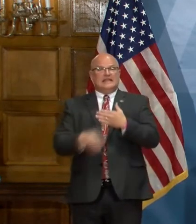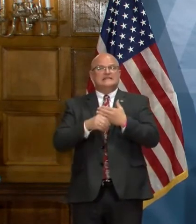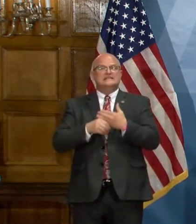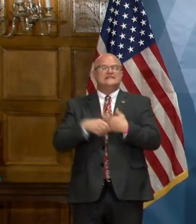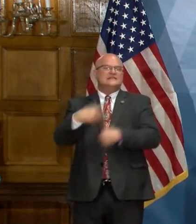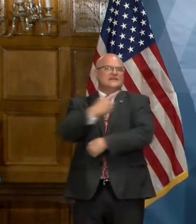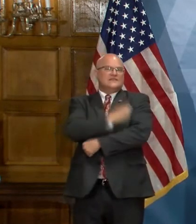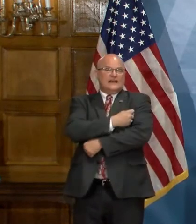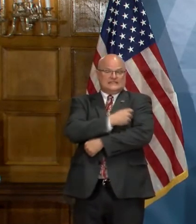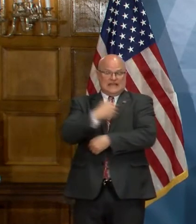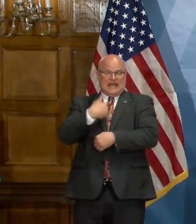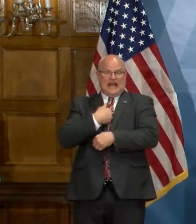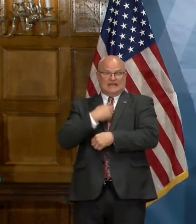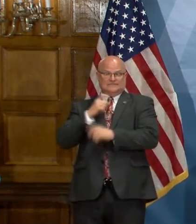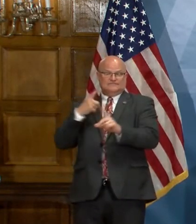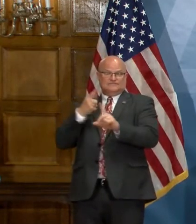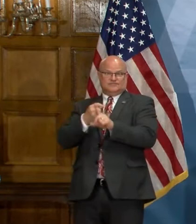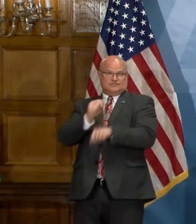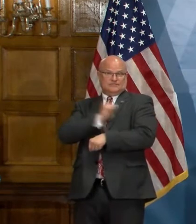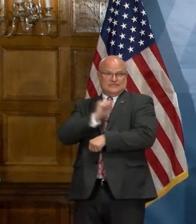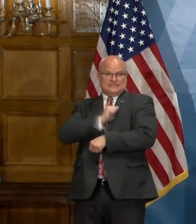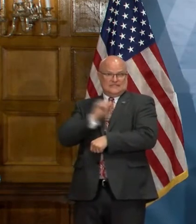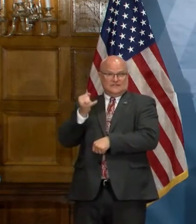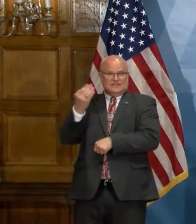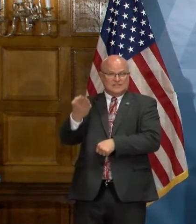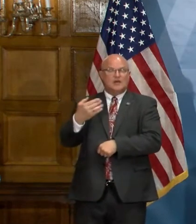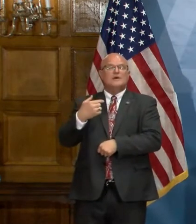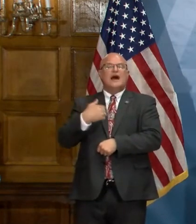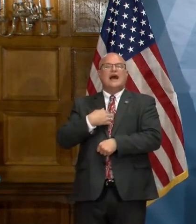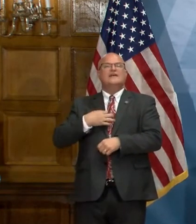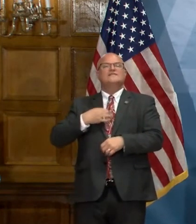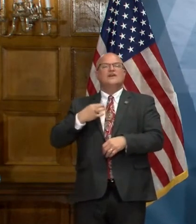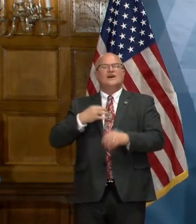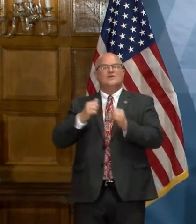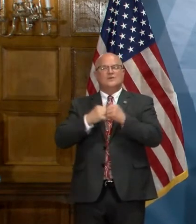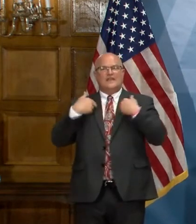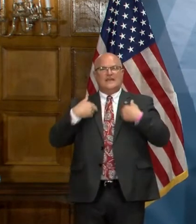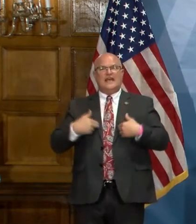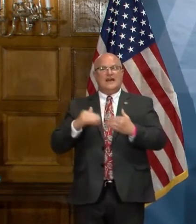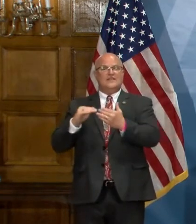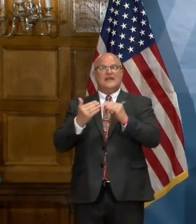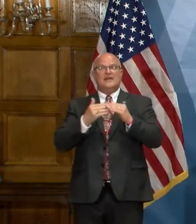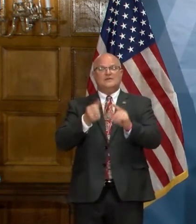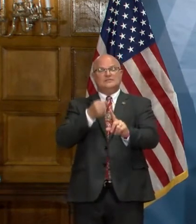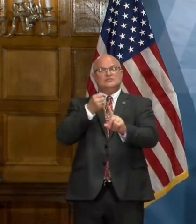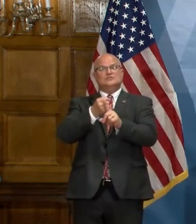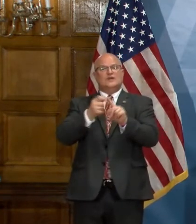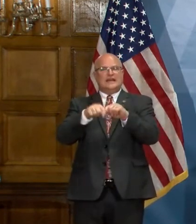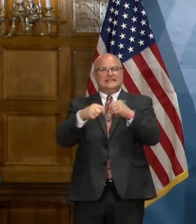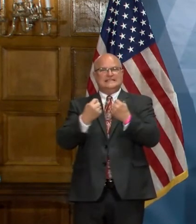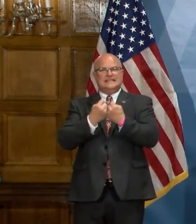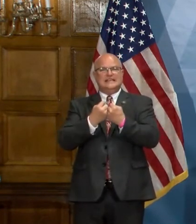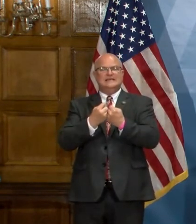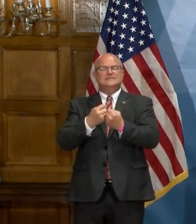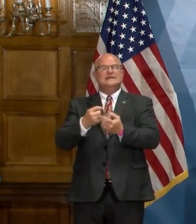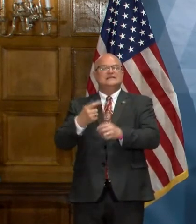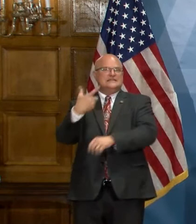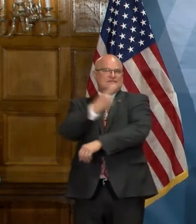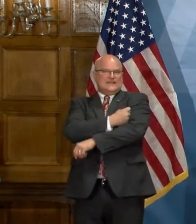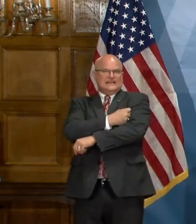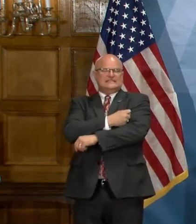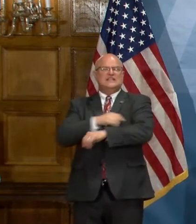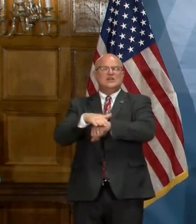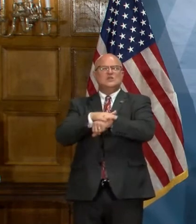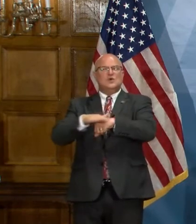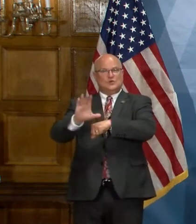to the vaccines that I have administered at my job, I have volunteered with the Health Equity Strike Teams to administer vaccines